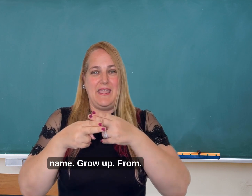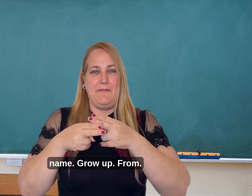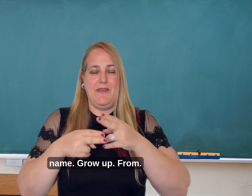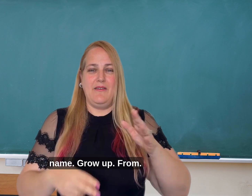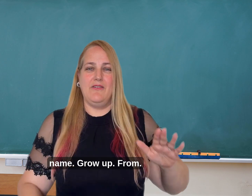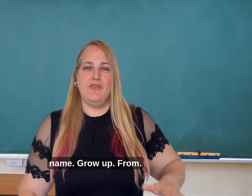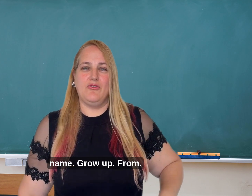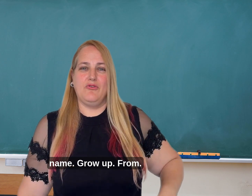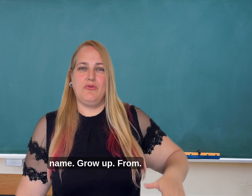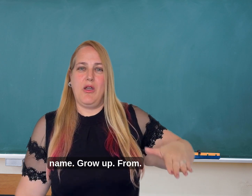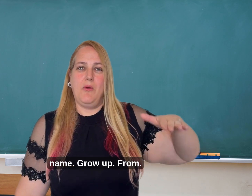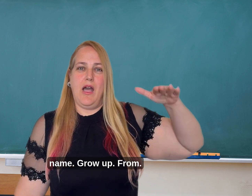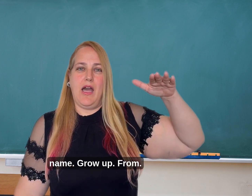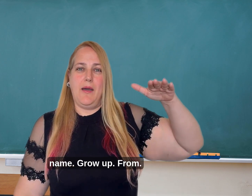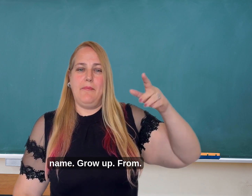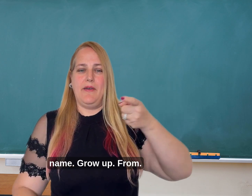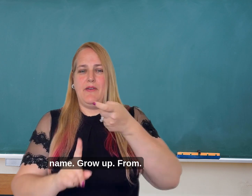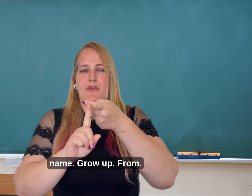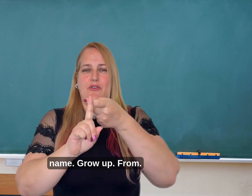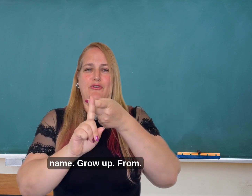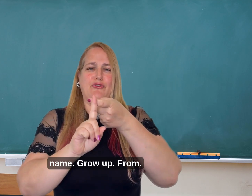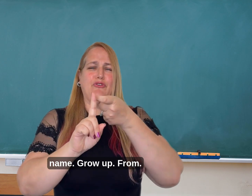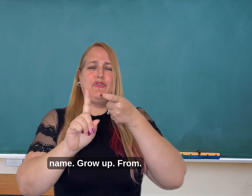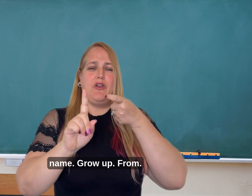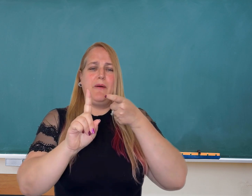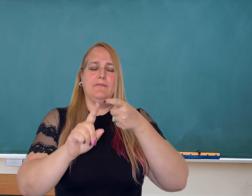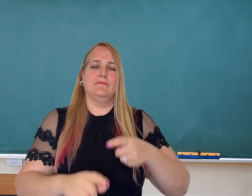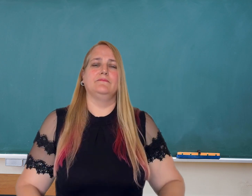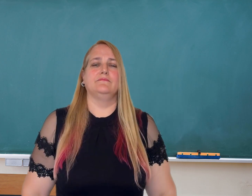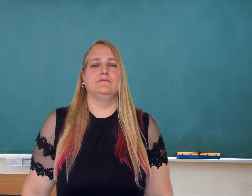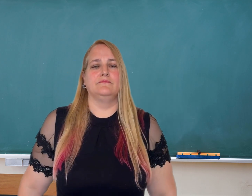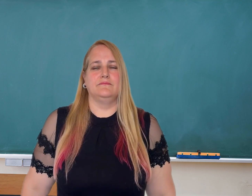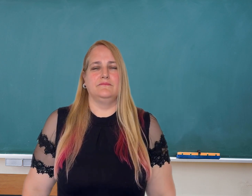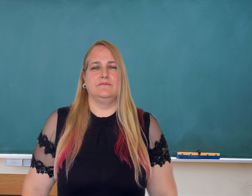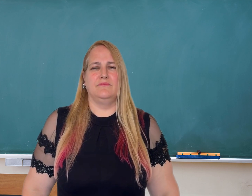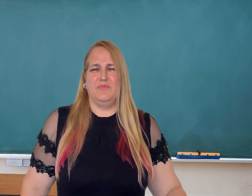Name, grow up, from.